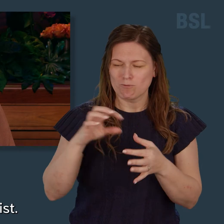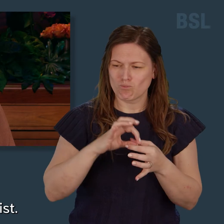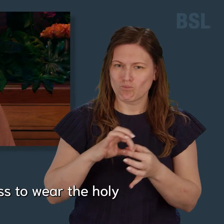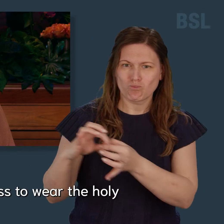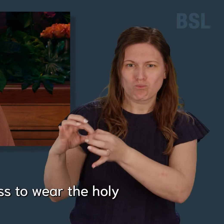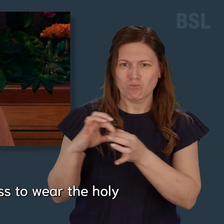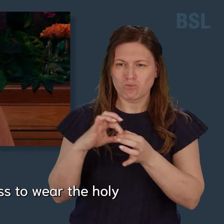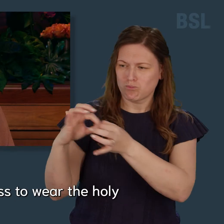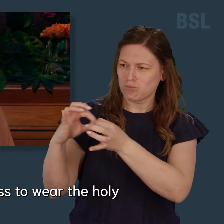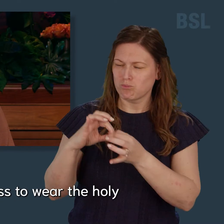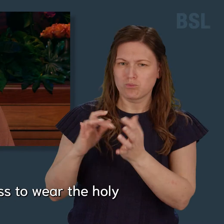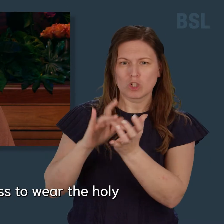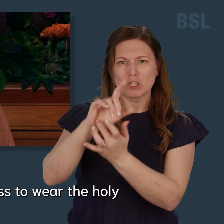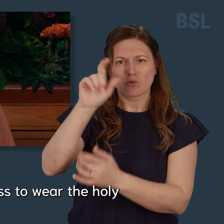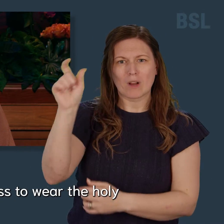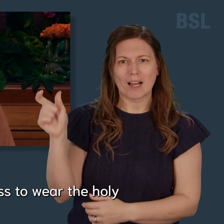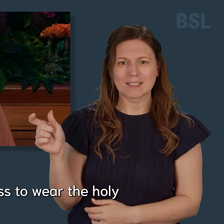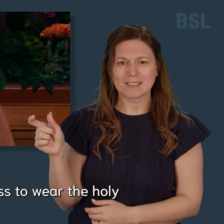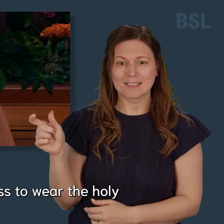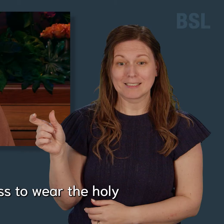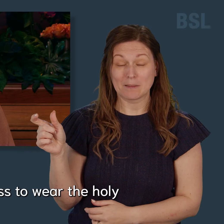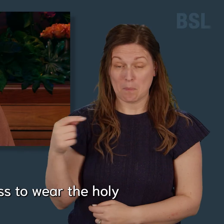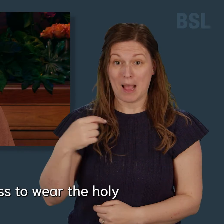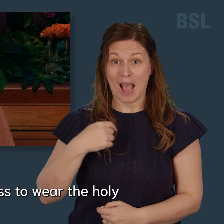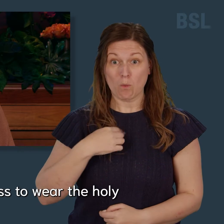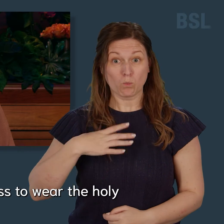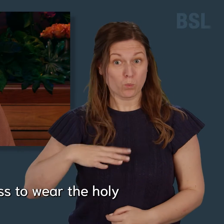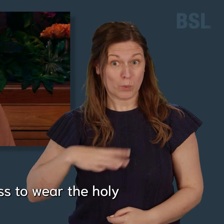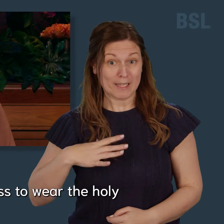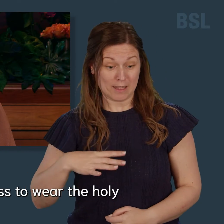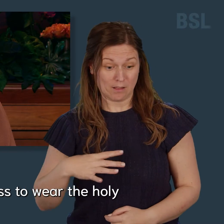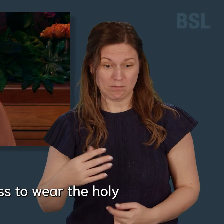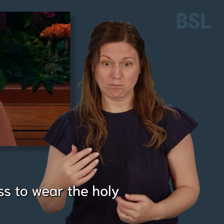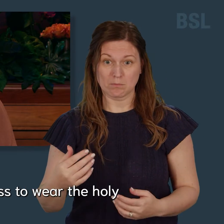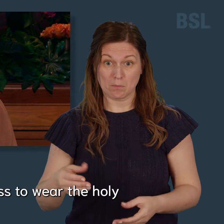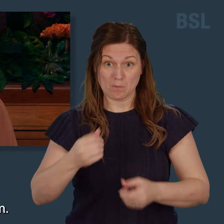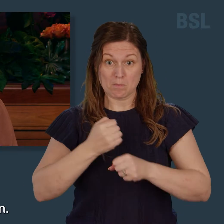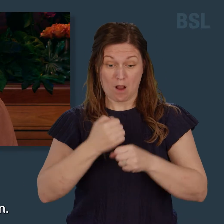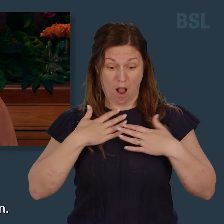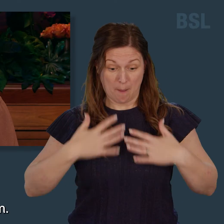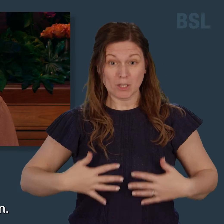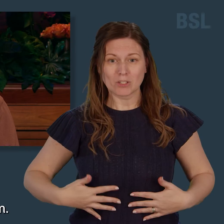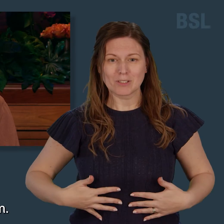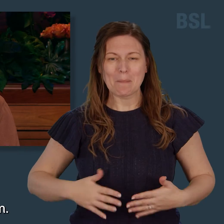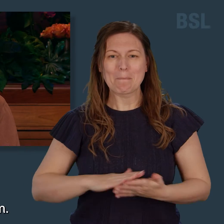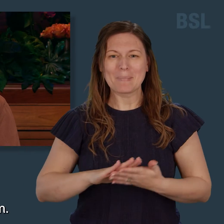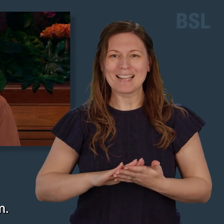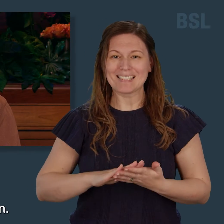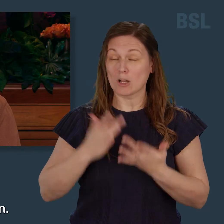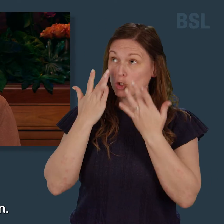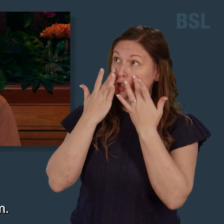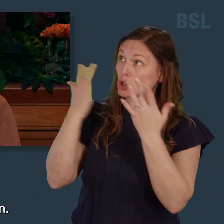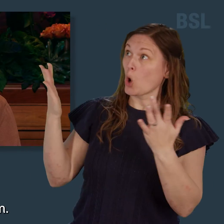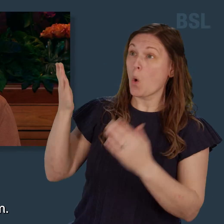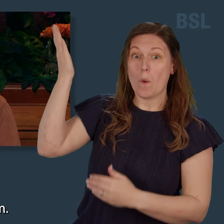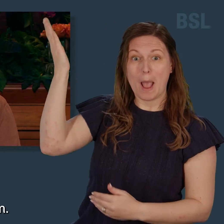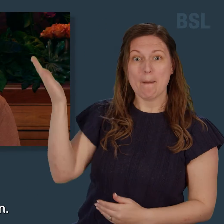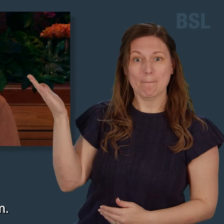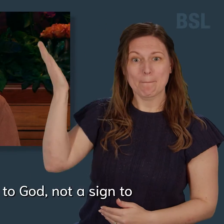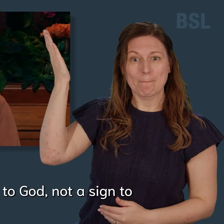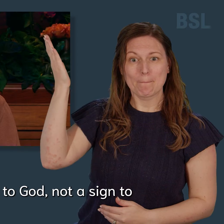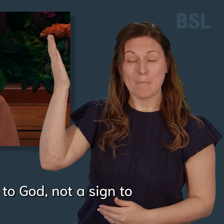Christ. I believe that my willingness to wear the holy garment becomes my symbol to